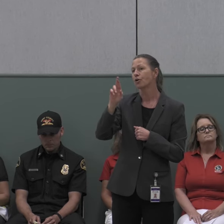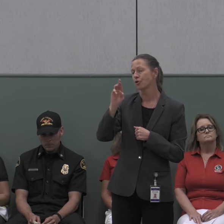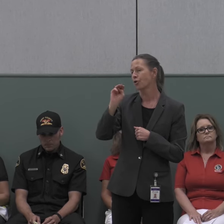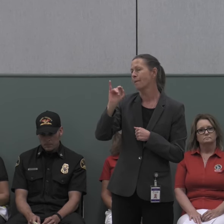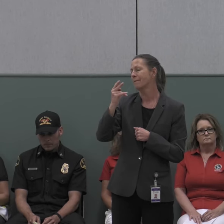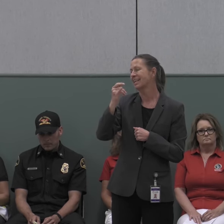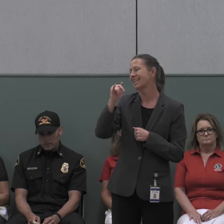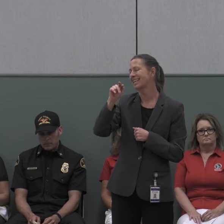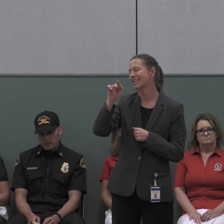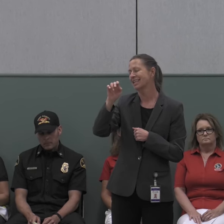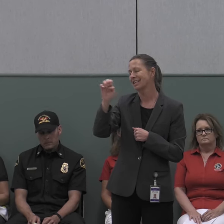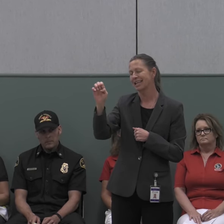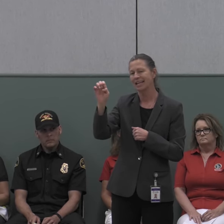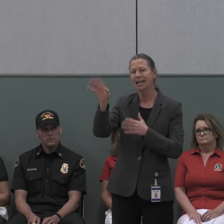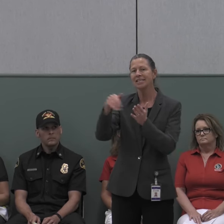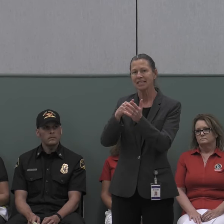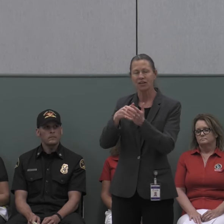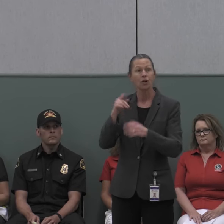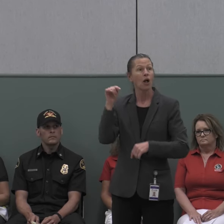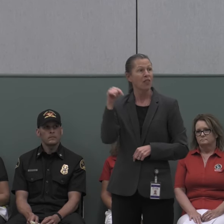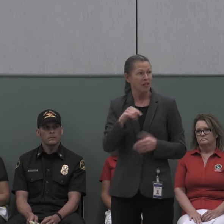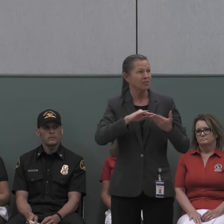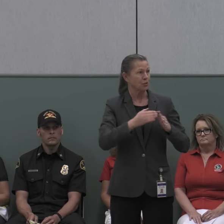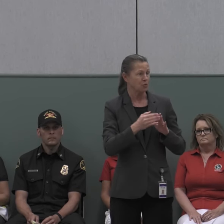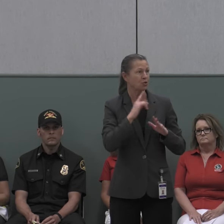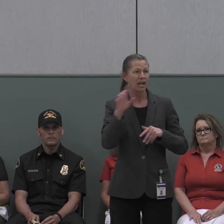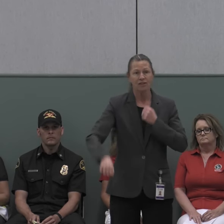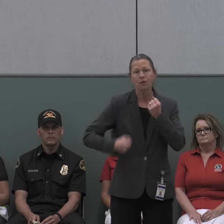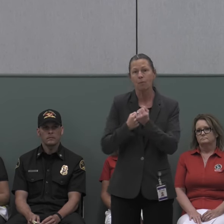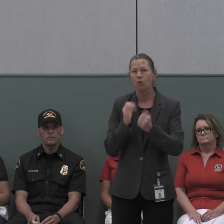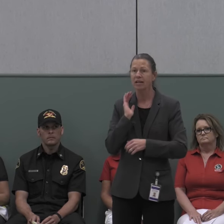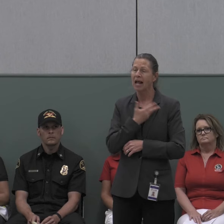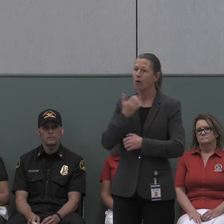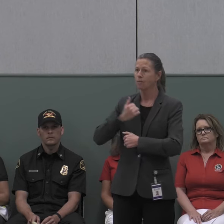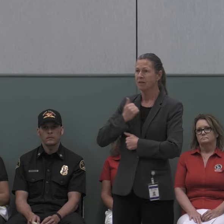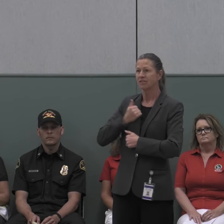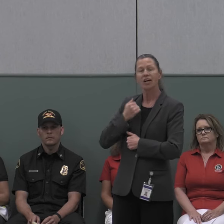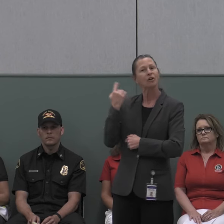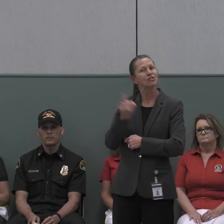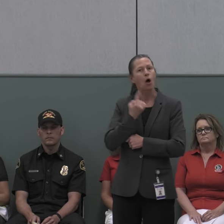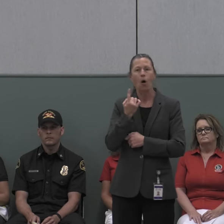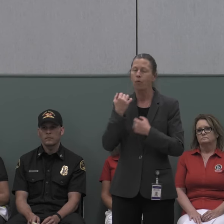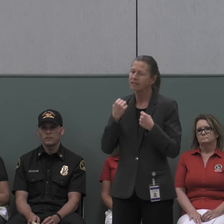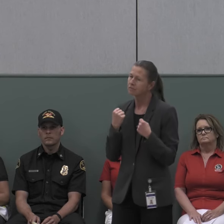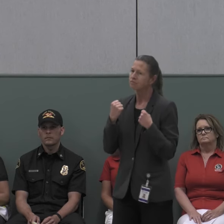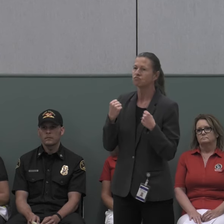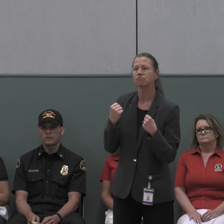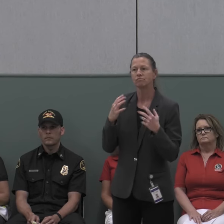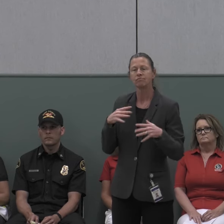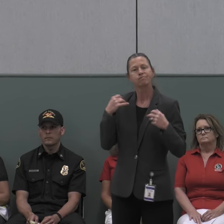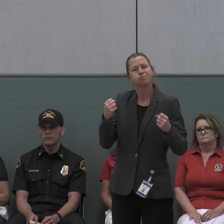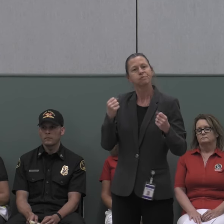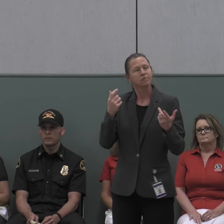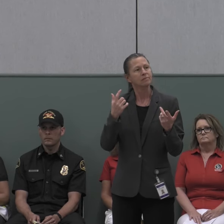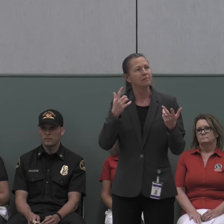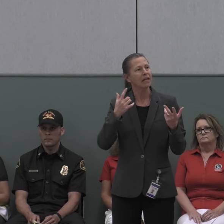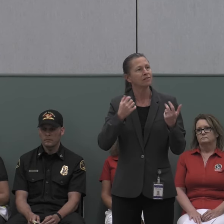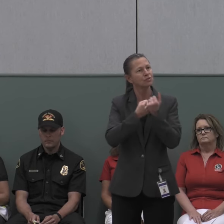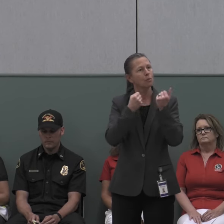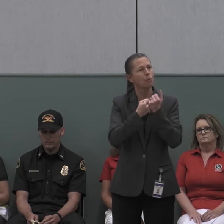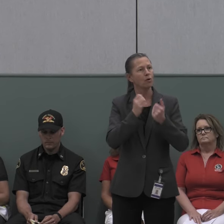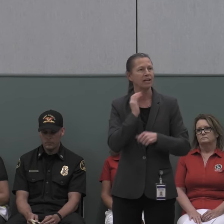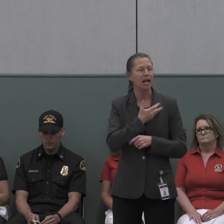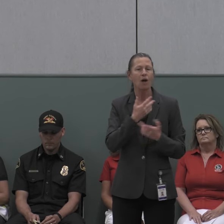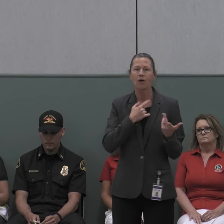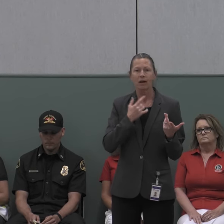this community has supported our military. They've always risen to the occasion. And I have no doubt in my mind that you will tackle and